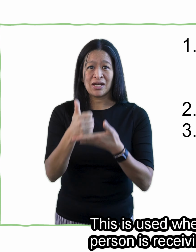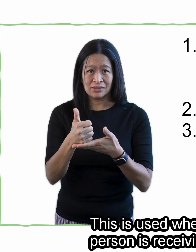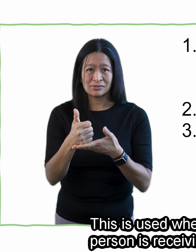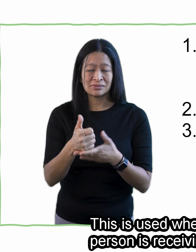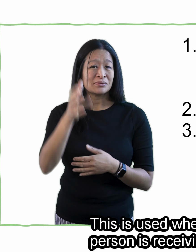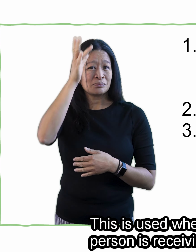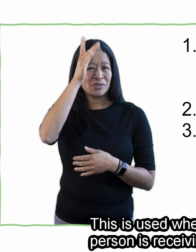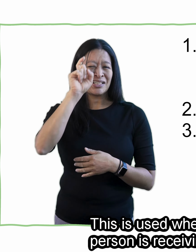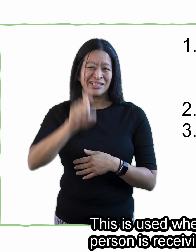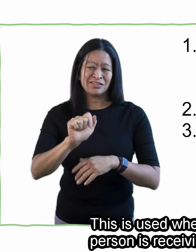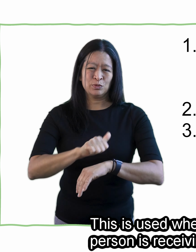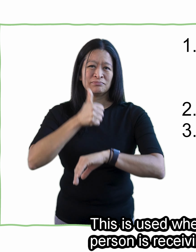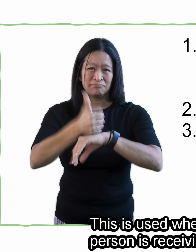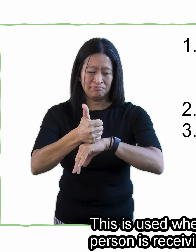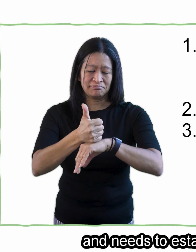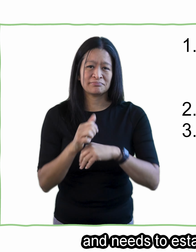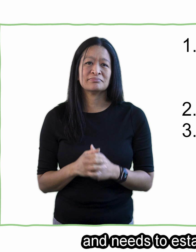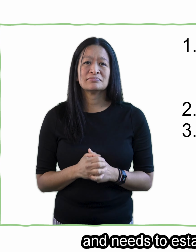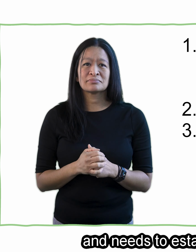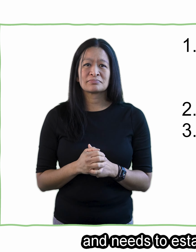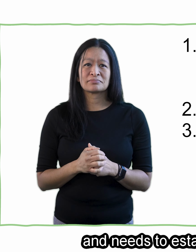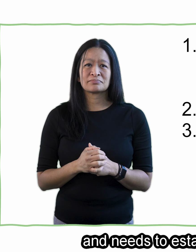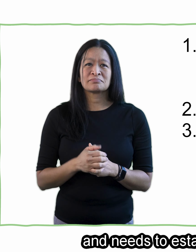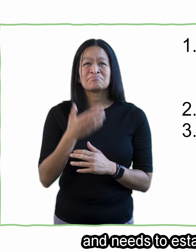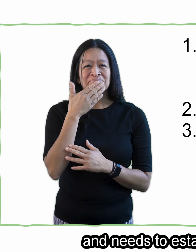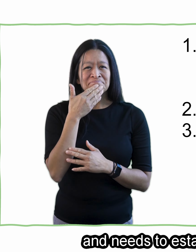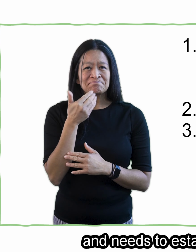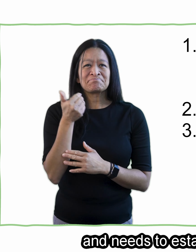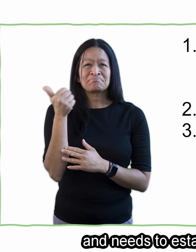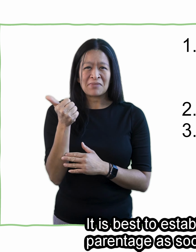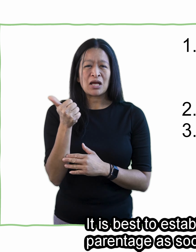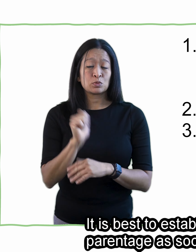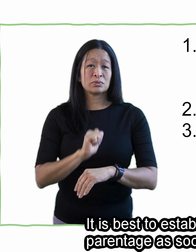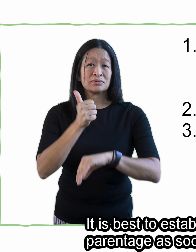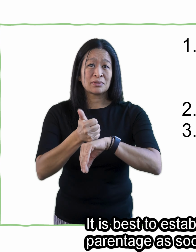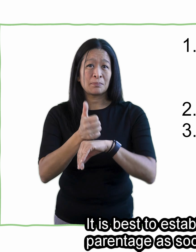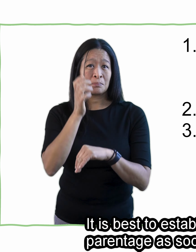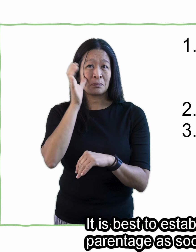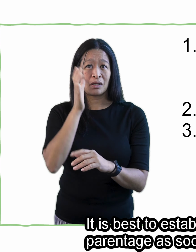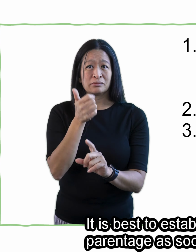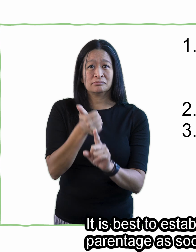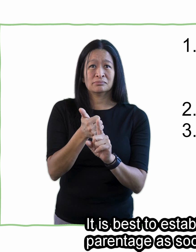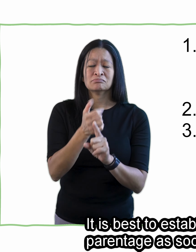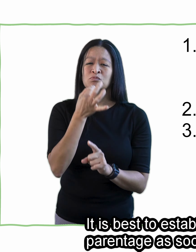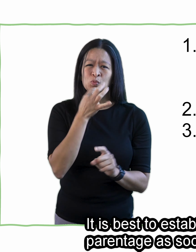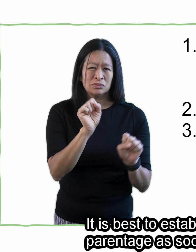person is receiving assistance and needs to establish paternity. It is best to establish parentage as soon